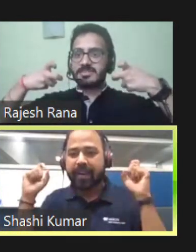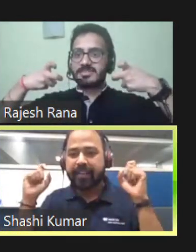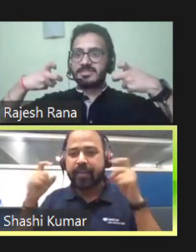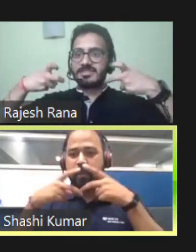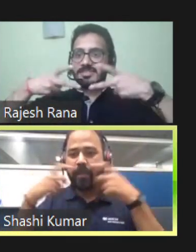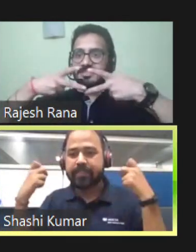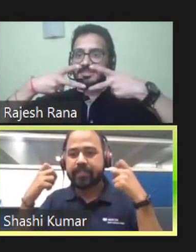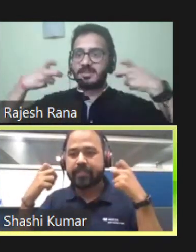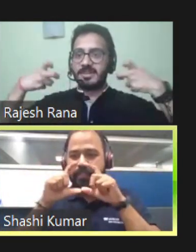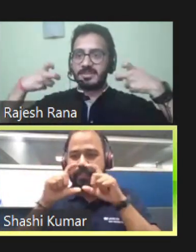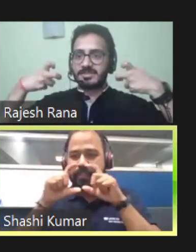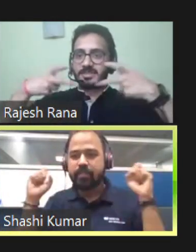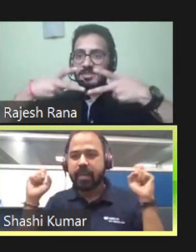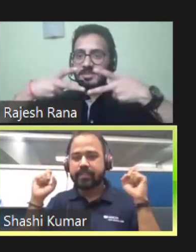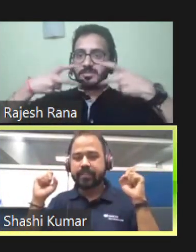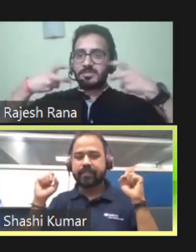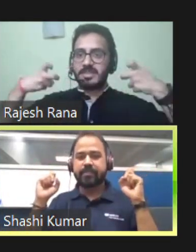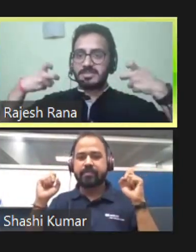Right.